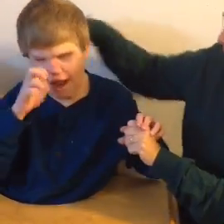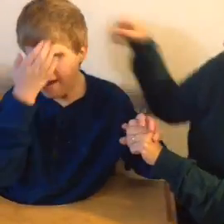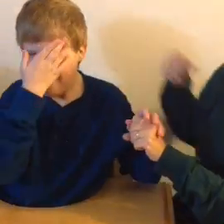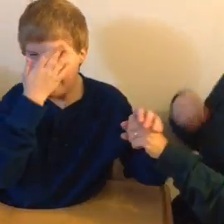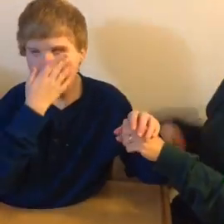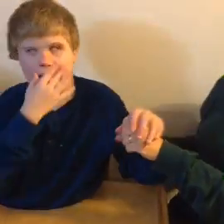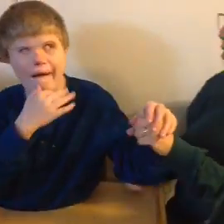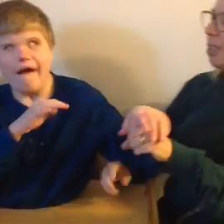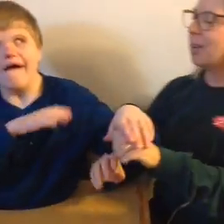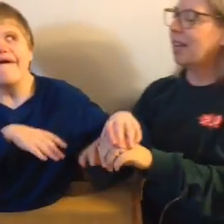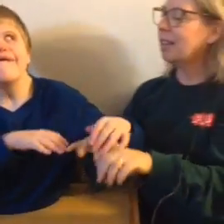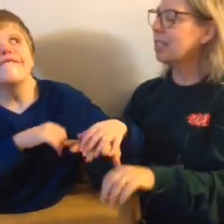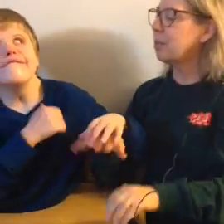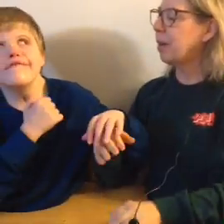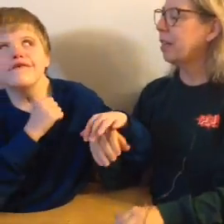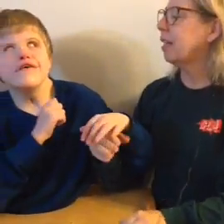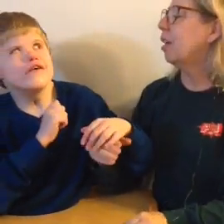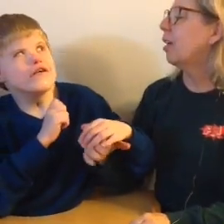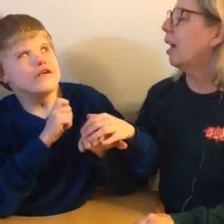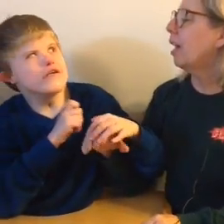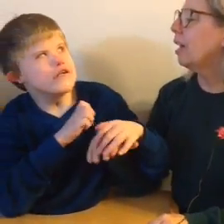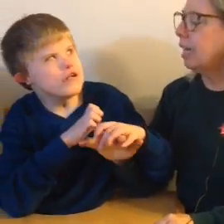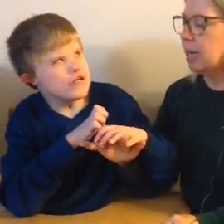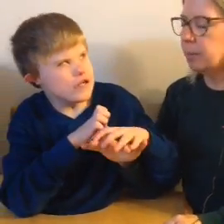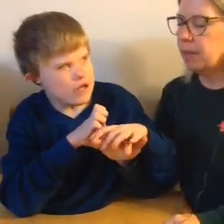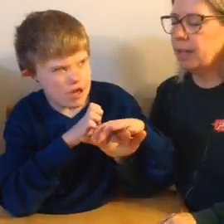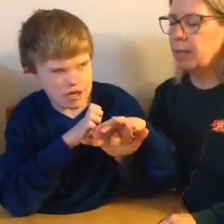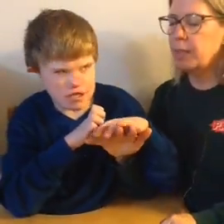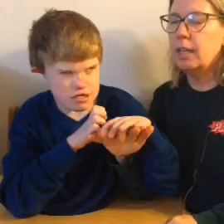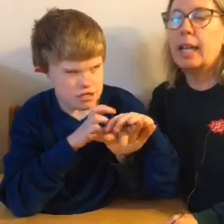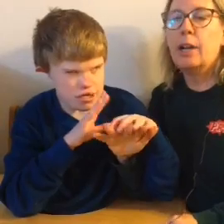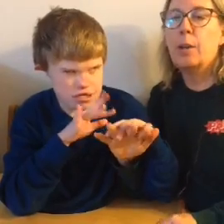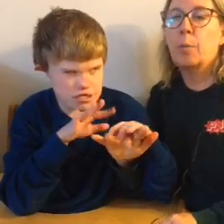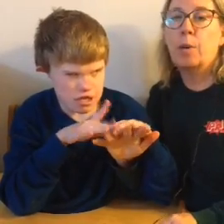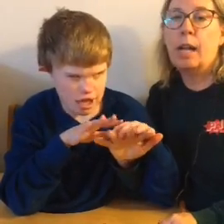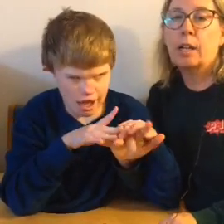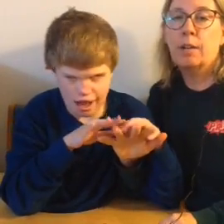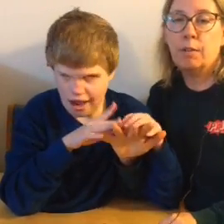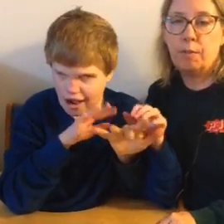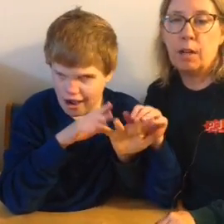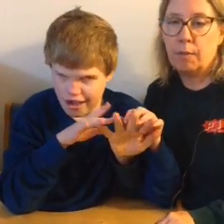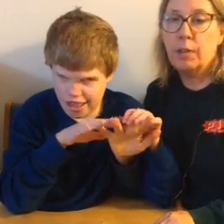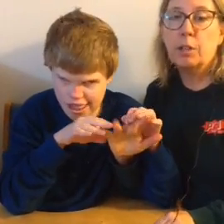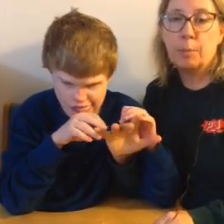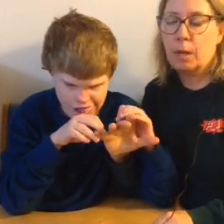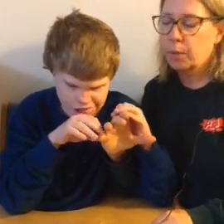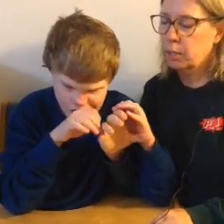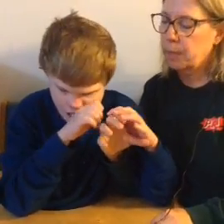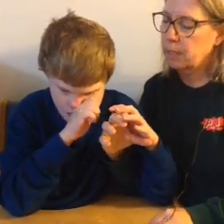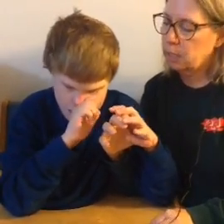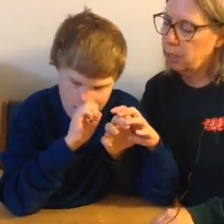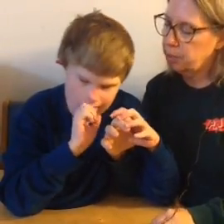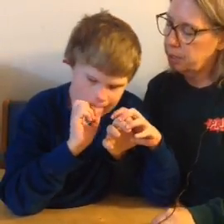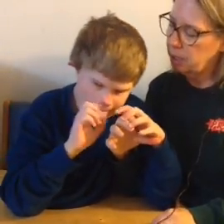Max. So now let's spell it, okay? And I'm giving him the indicator that we're not going to finger spell. We're going to spell clothes.